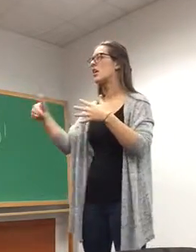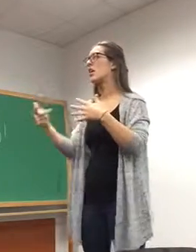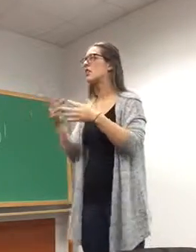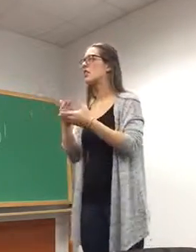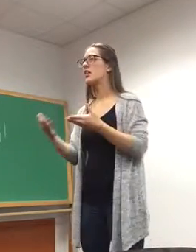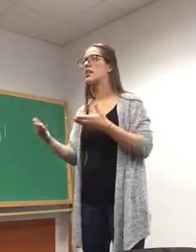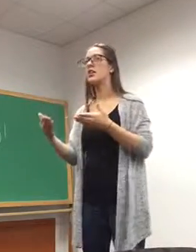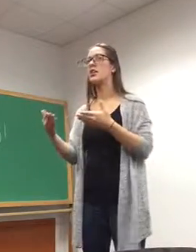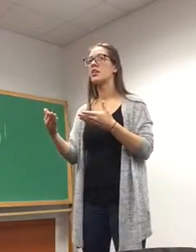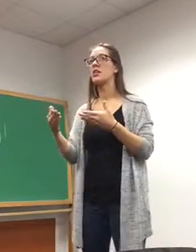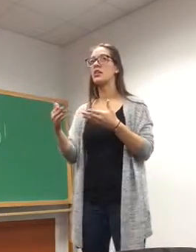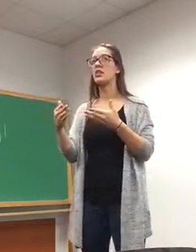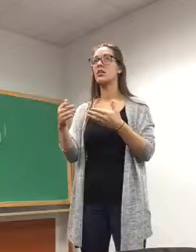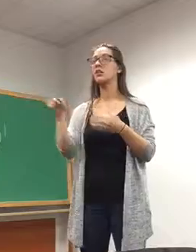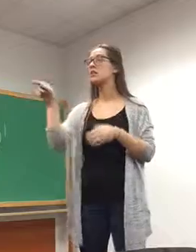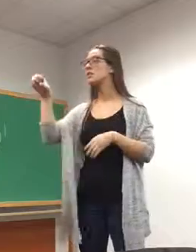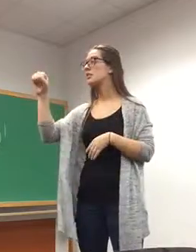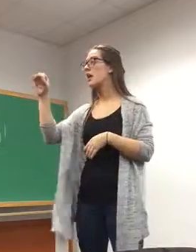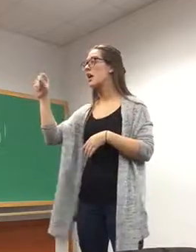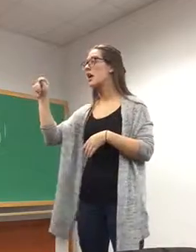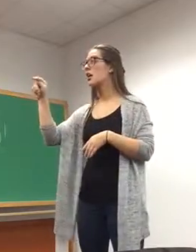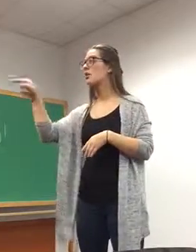body. Mm-hmm. It does.